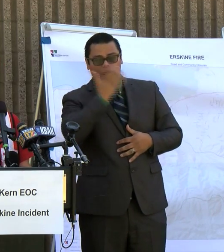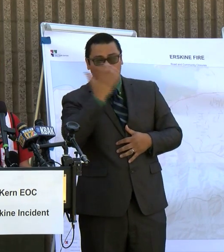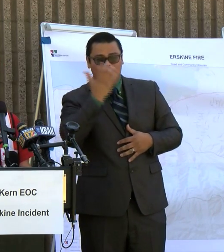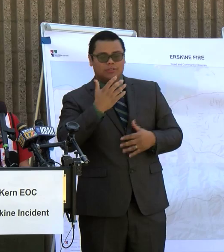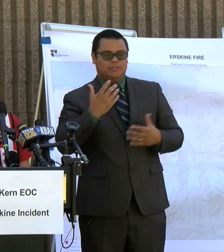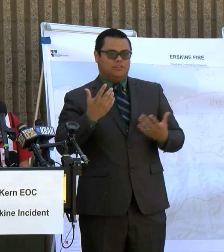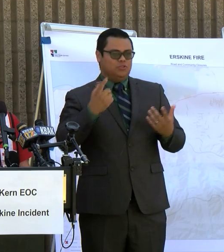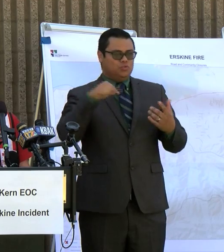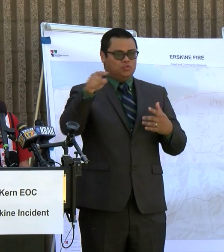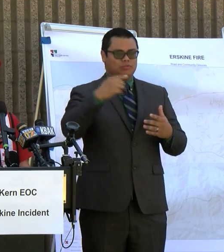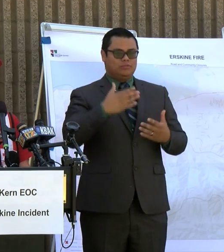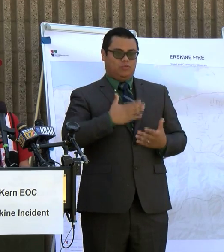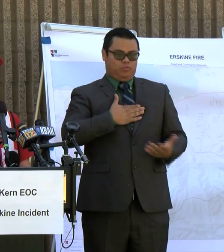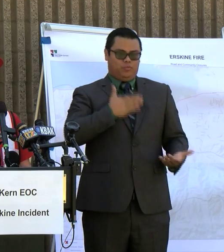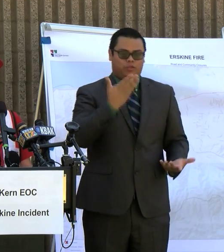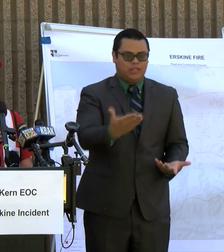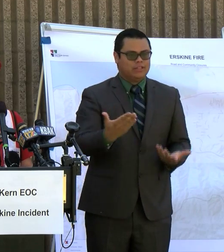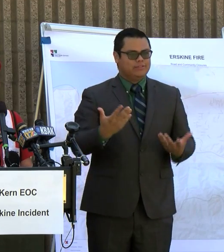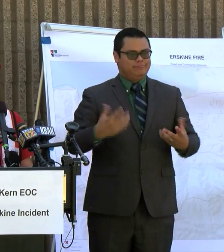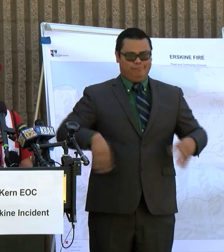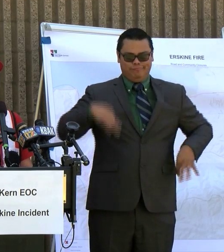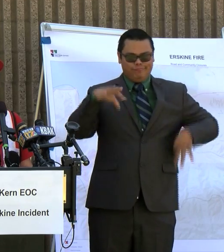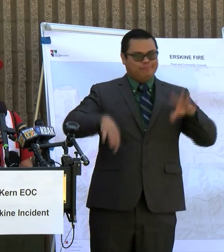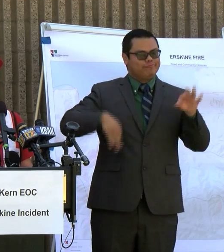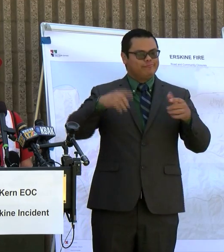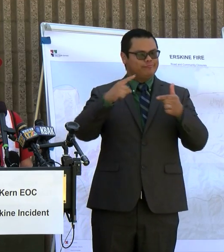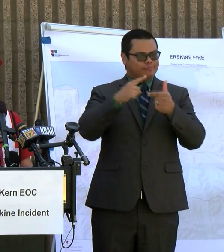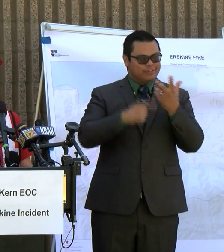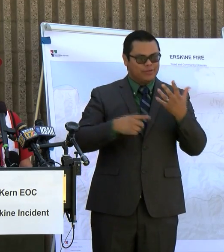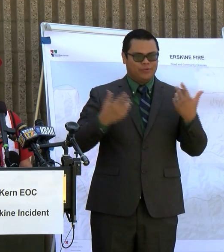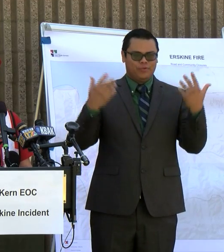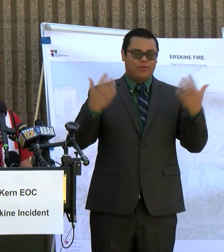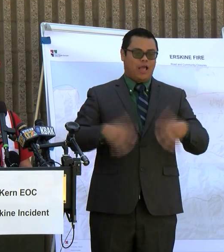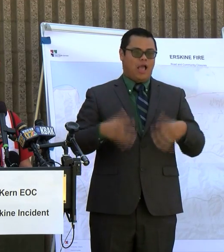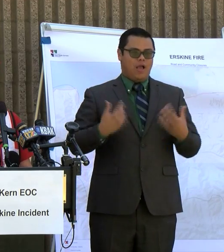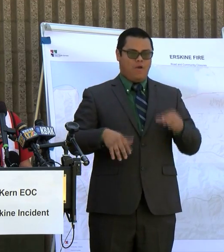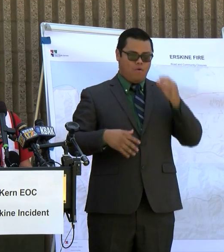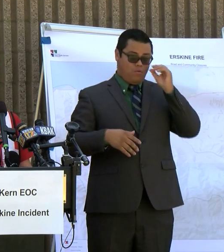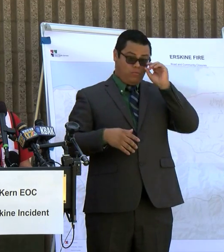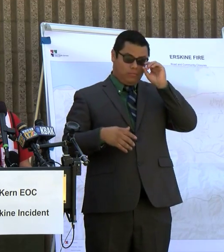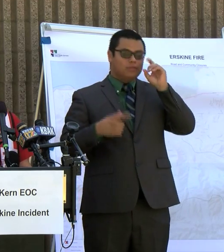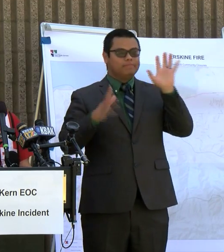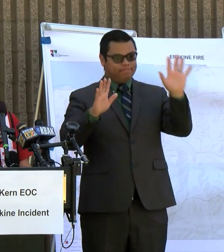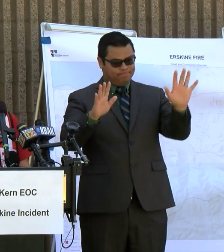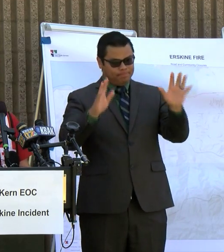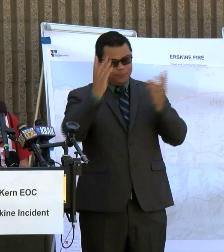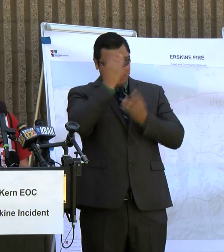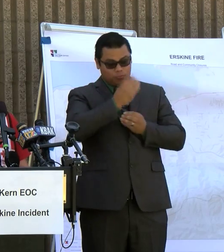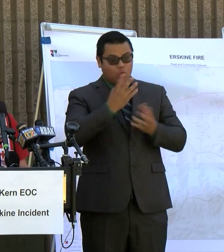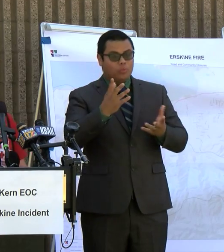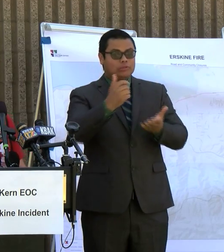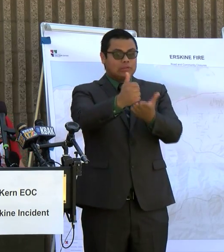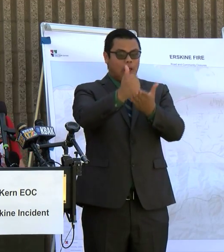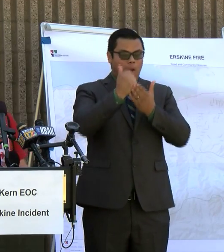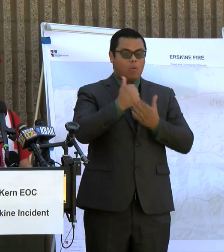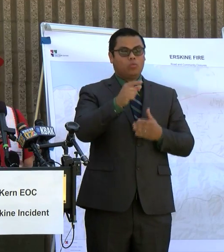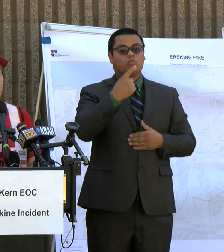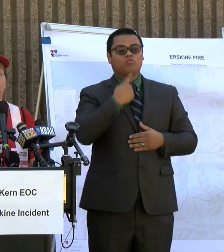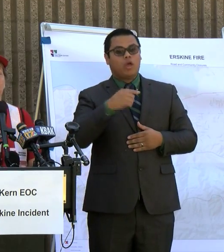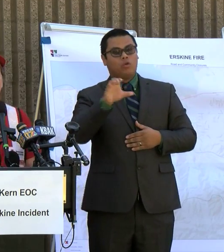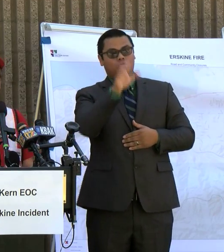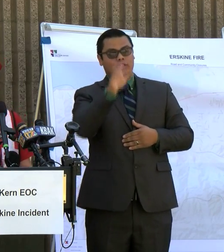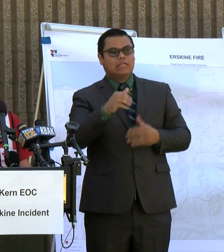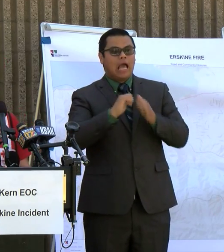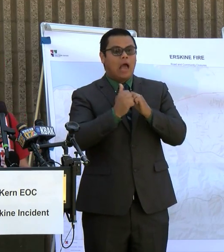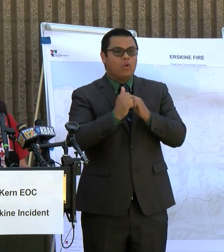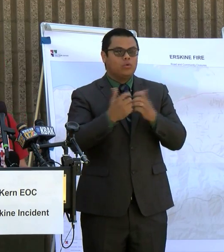extraordinary generation by our community. But we would like to tell you the most effective way that you can help Red Cross is by